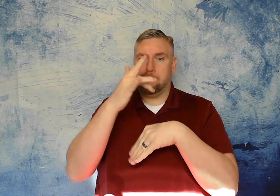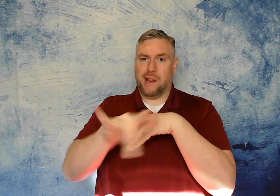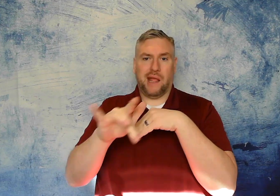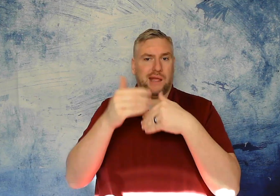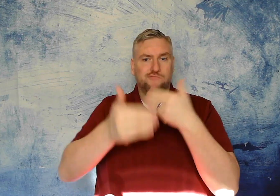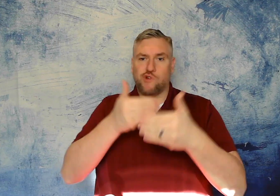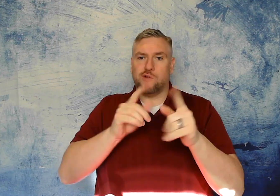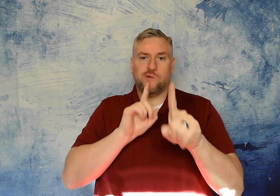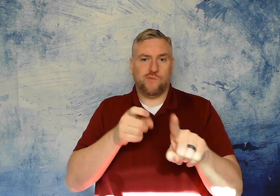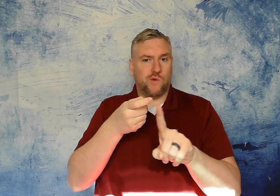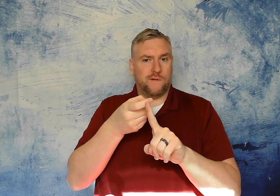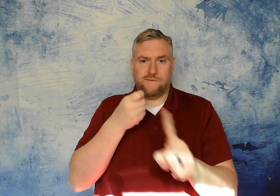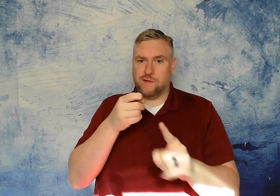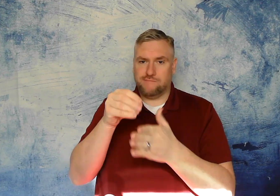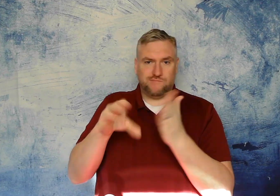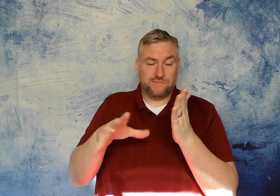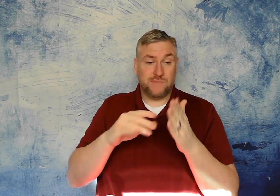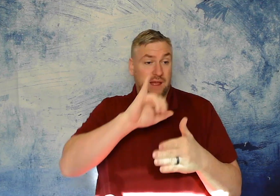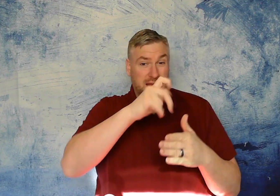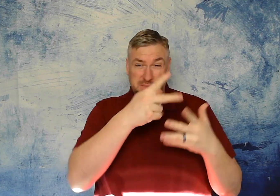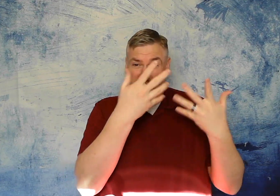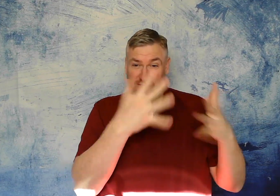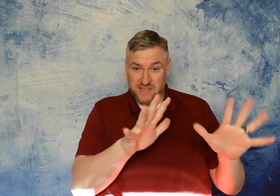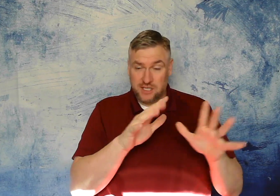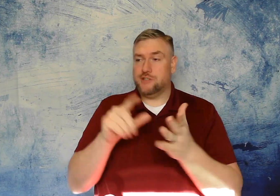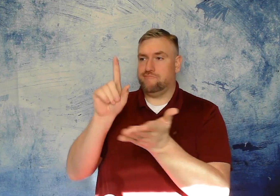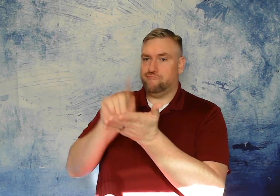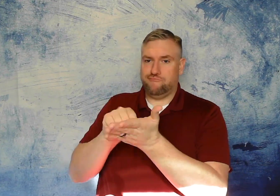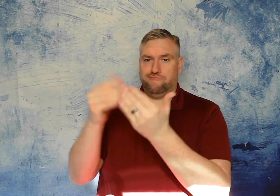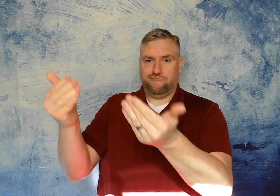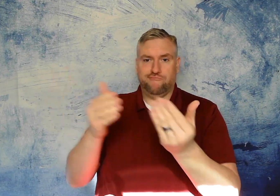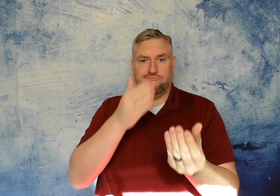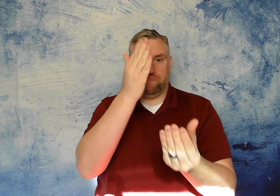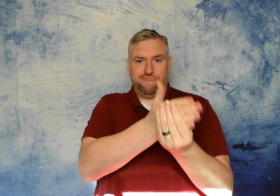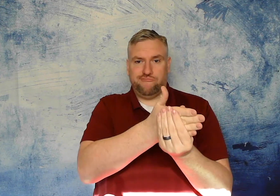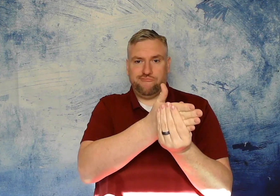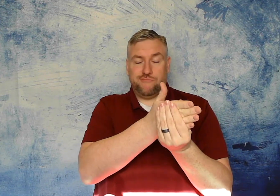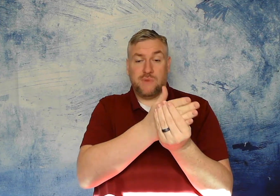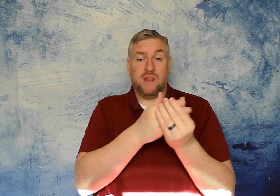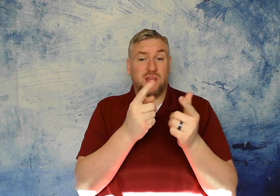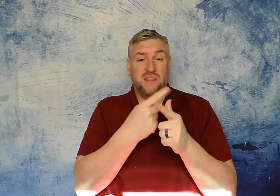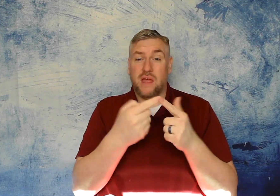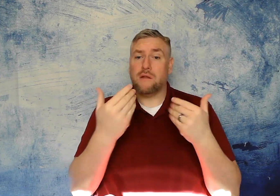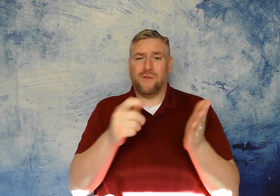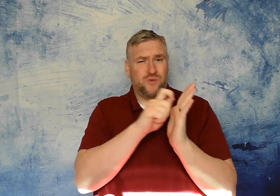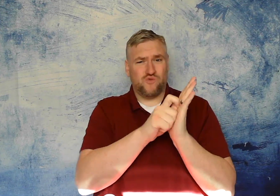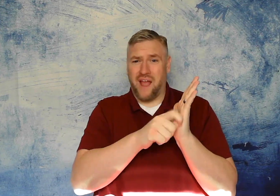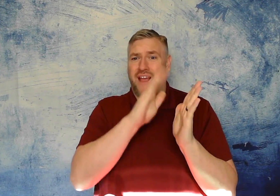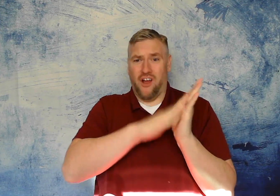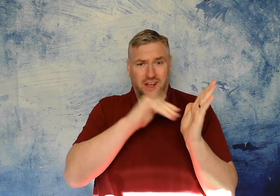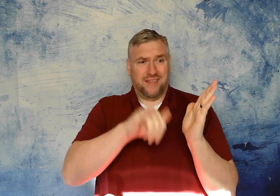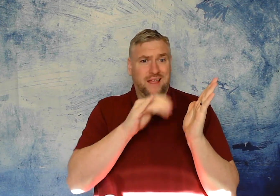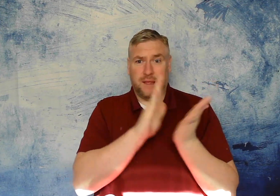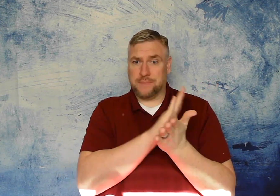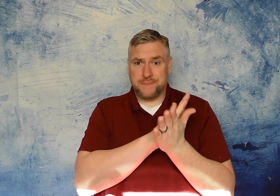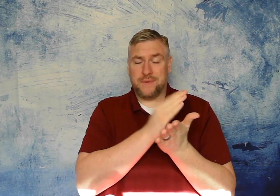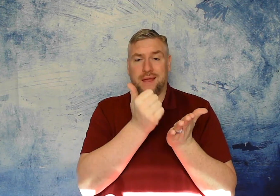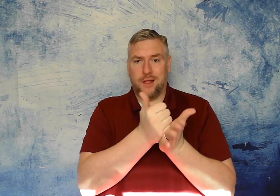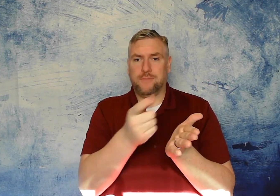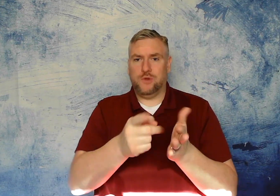a student, and you just print the blank progress report. So after the IP, you go ahead, print the progress report blank, and then